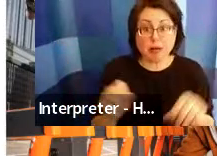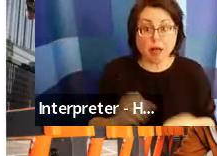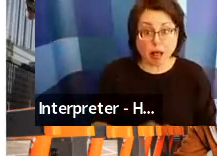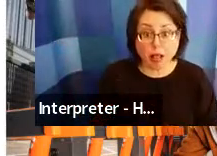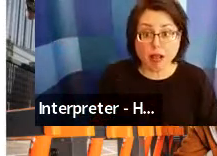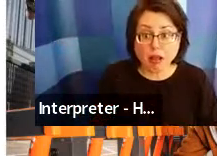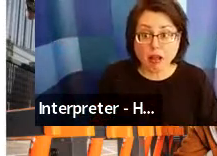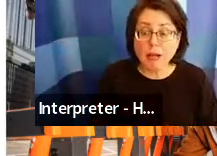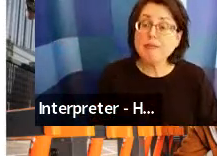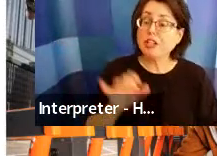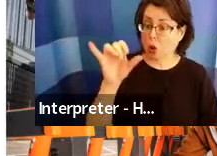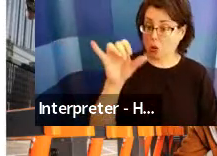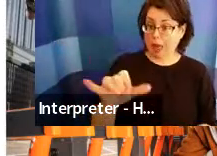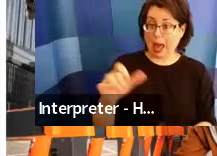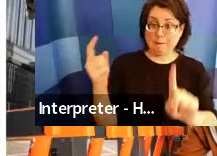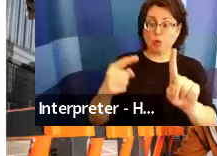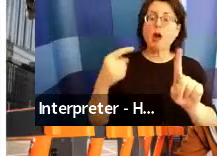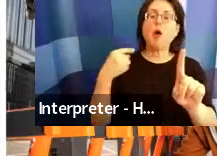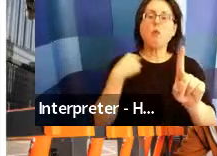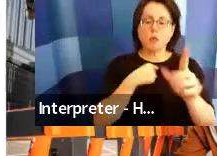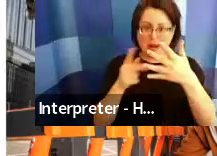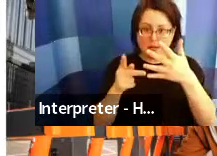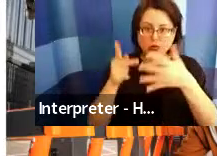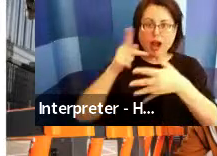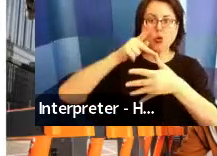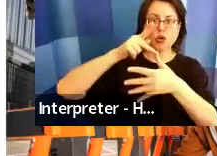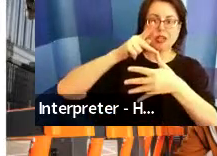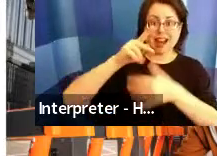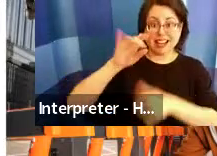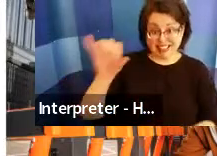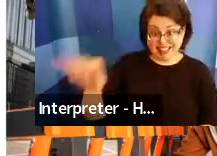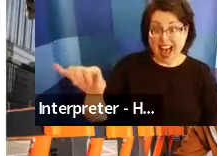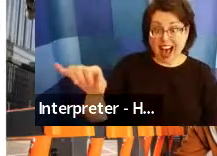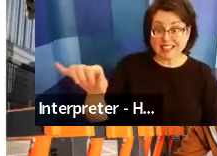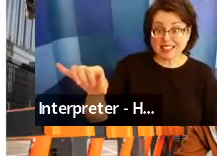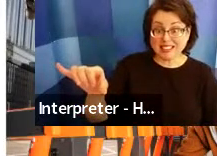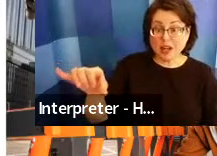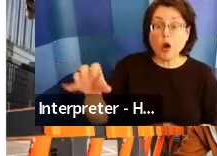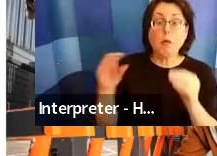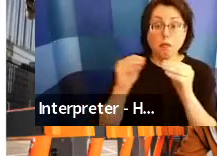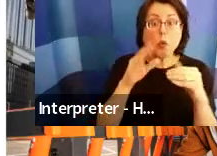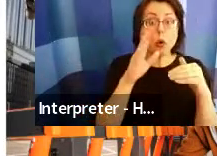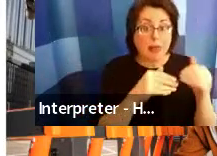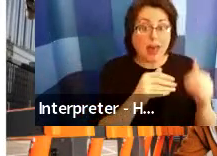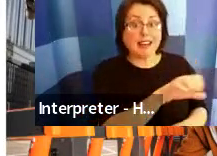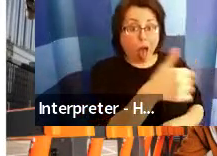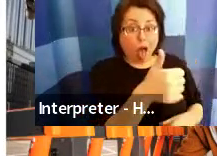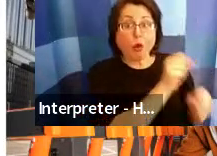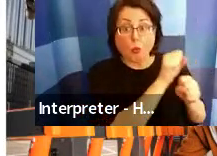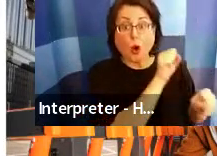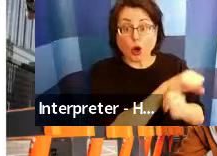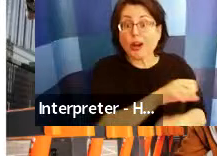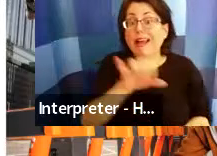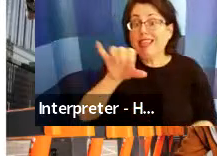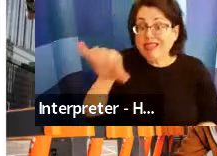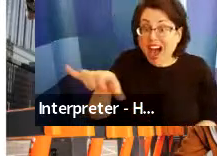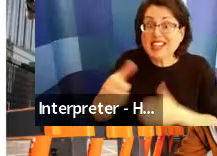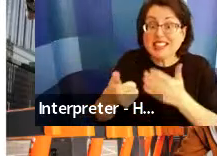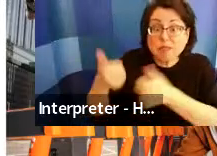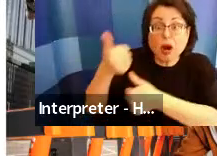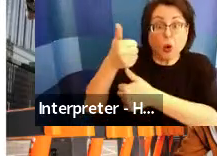point where we will prioritize that over other work that we are doing. And whenever we don't